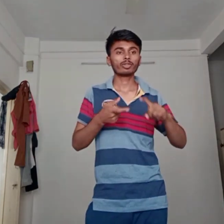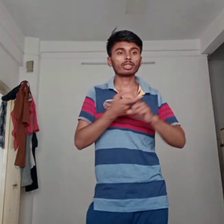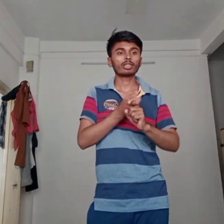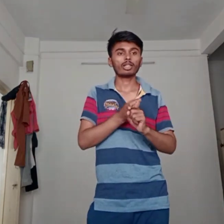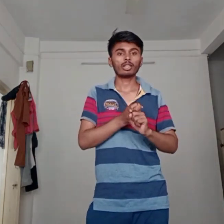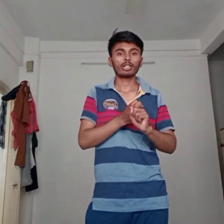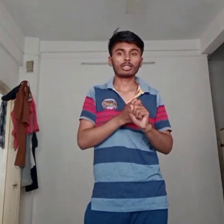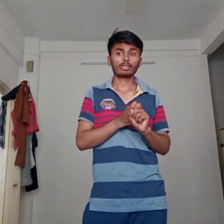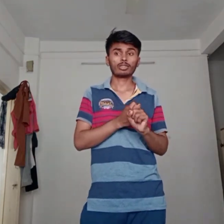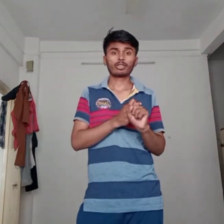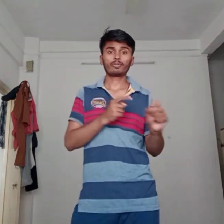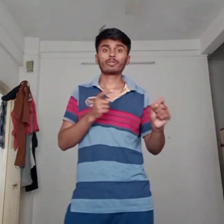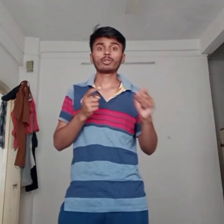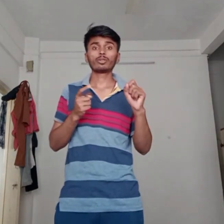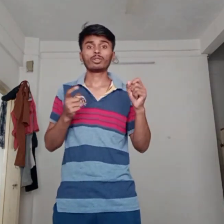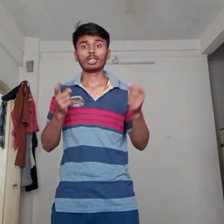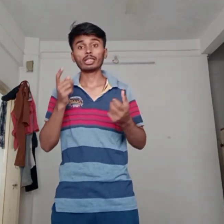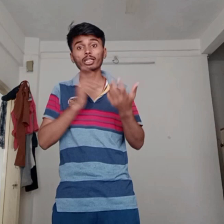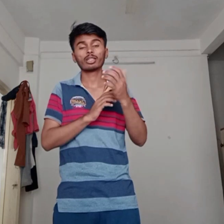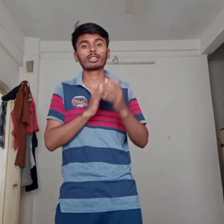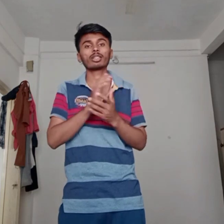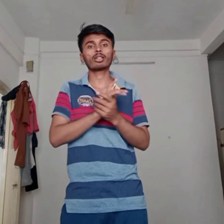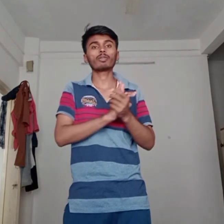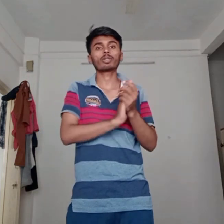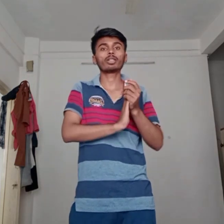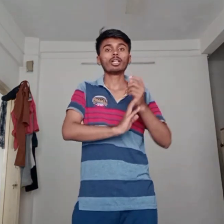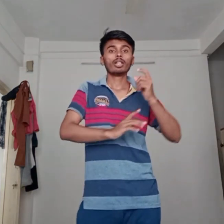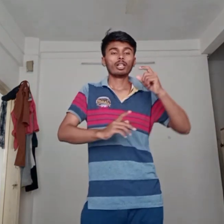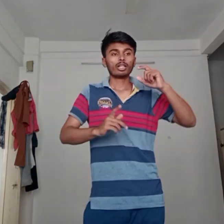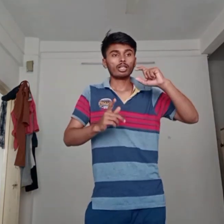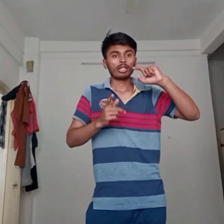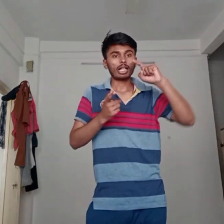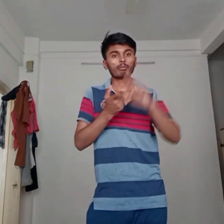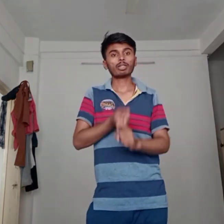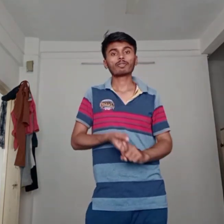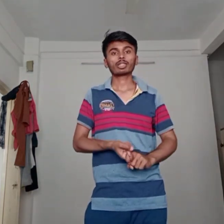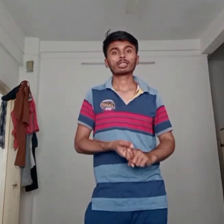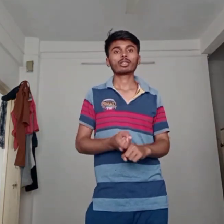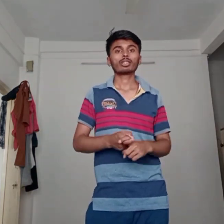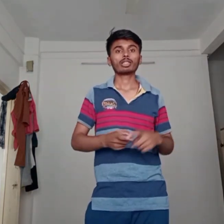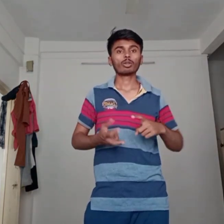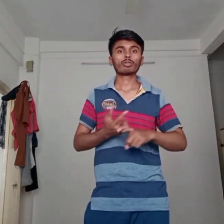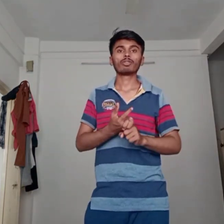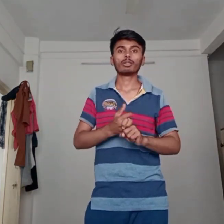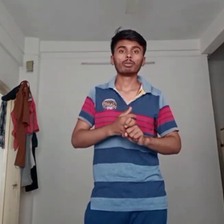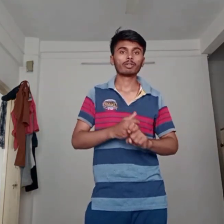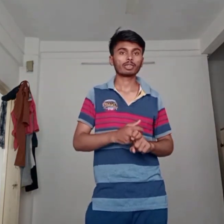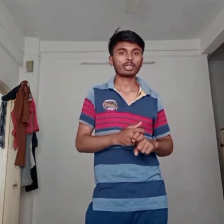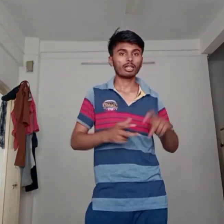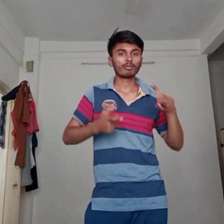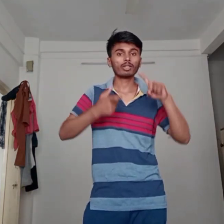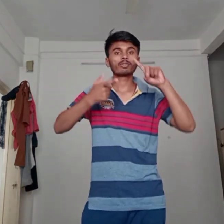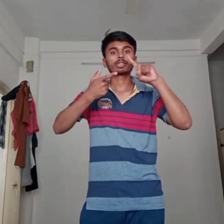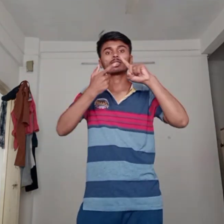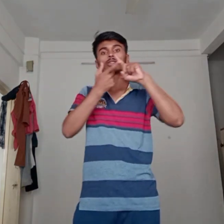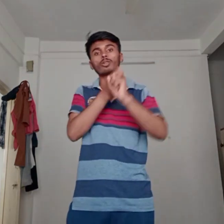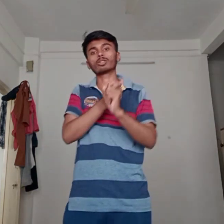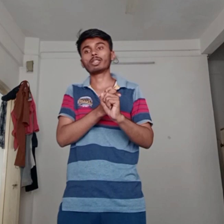we if you hear about the high blood pressure, low blood pressure, high blood pressure caused by the